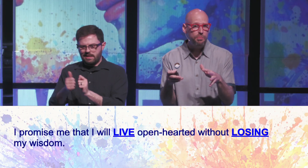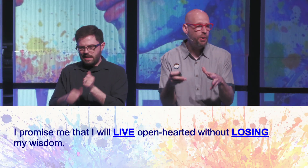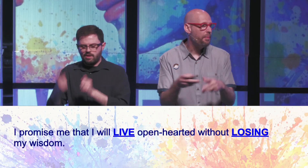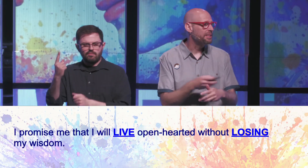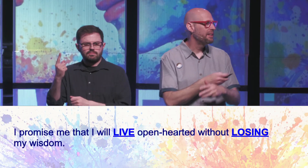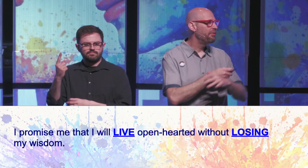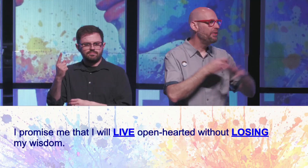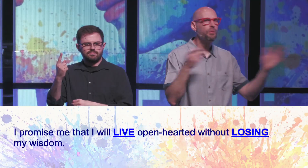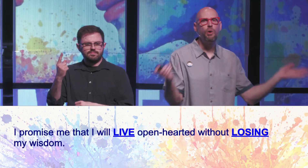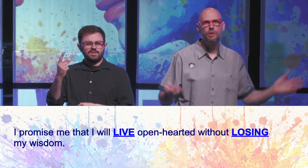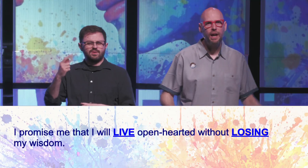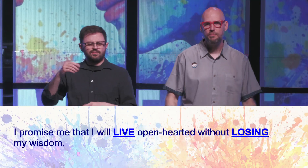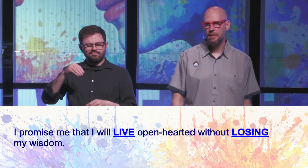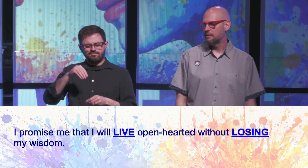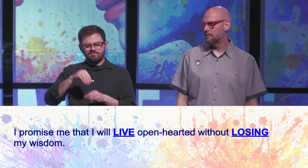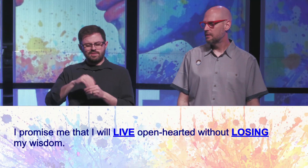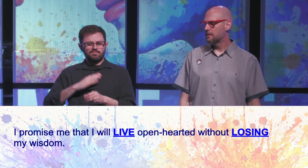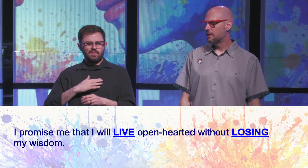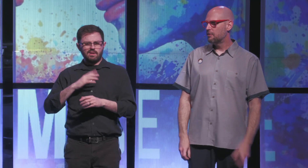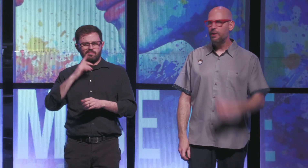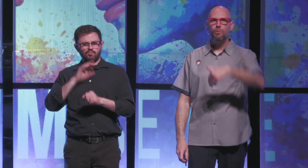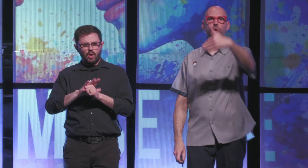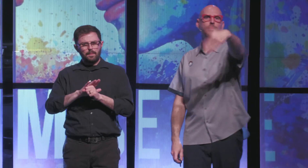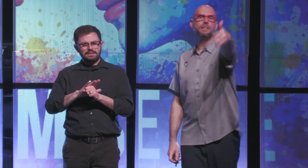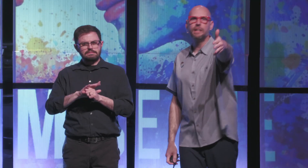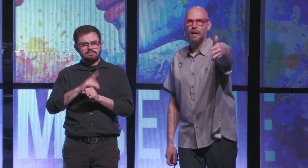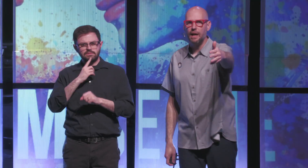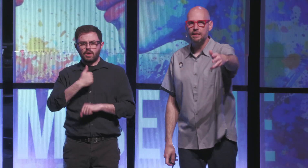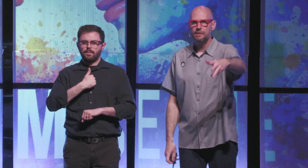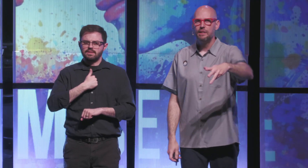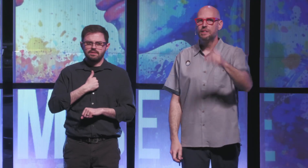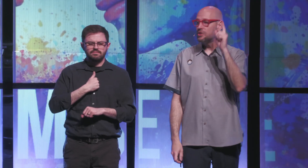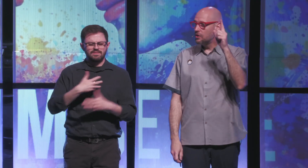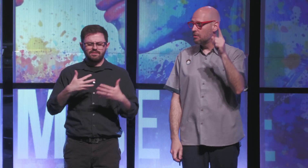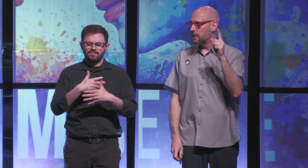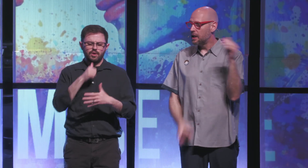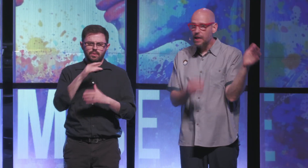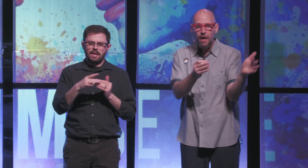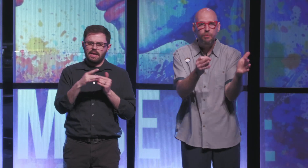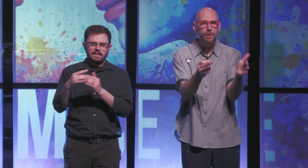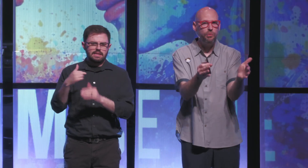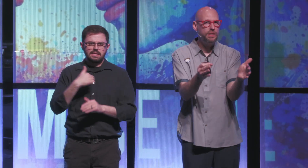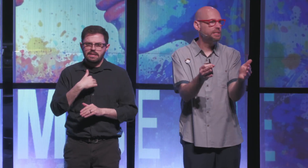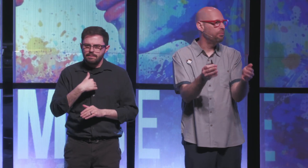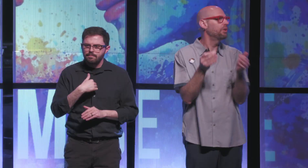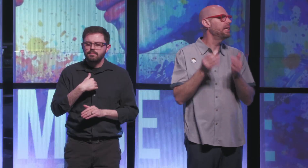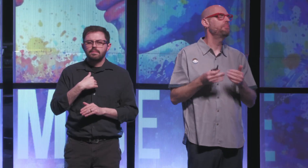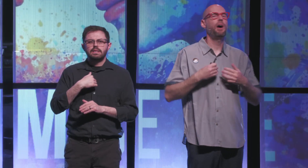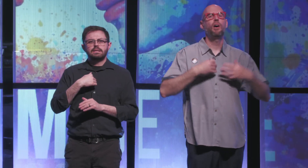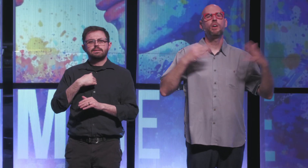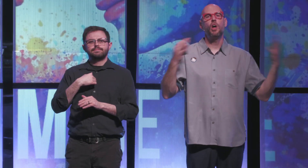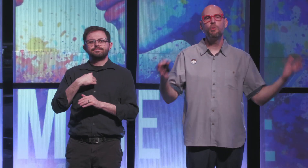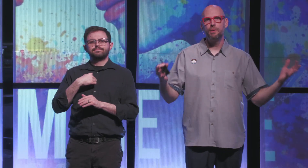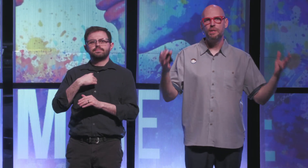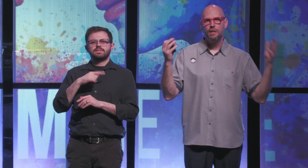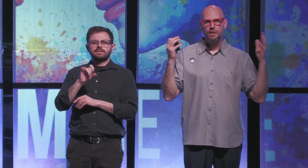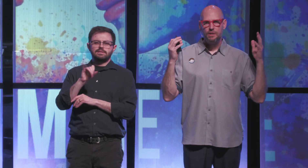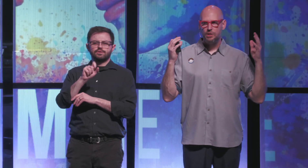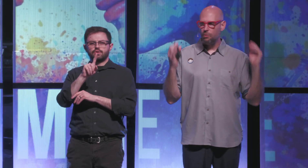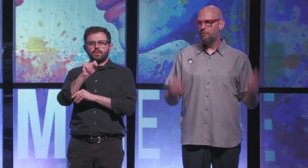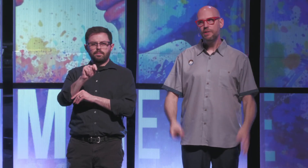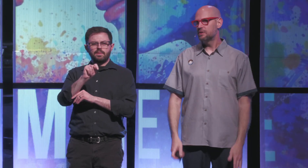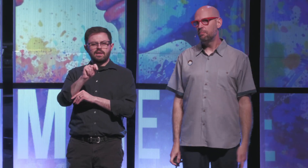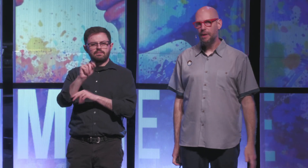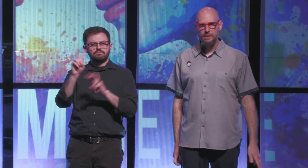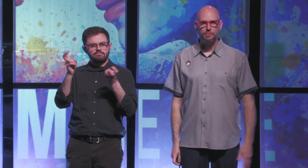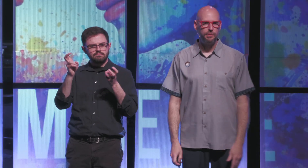inside of this promise, fear won't guide me. Fear won't be the guide. Discernment, love with wisdom will keep my heart open to